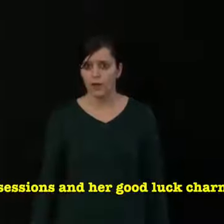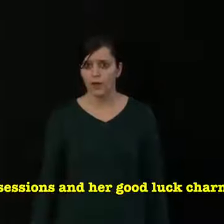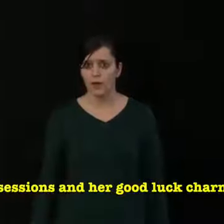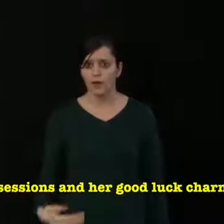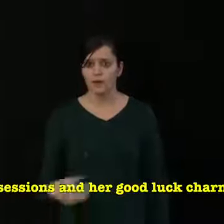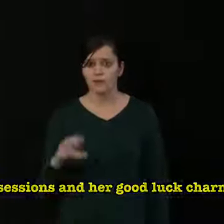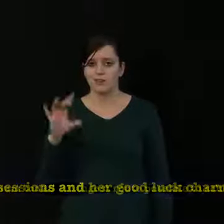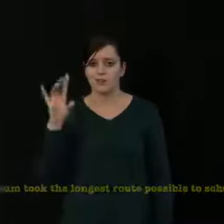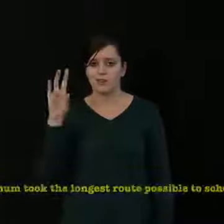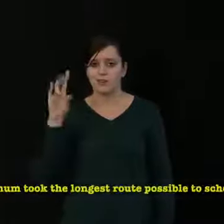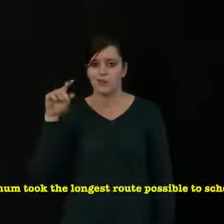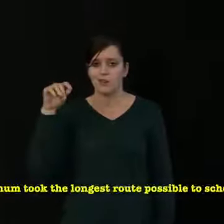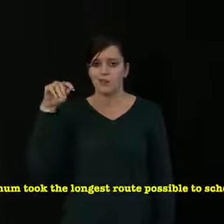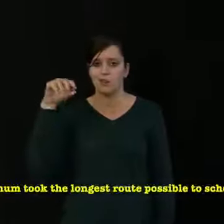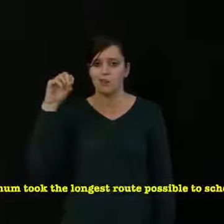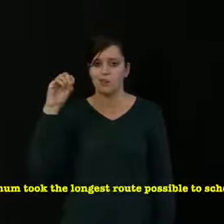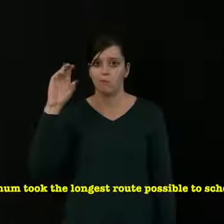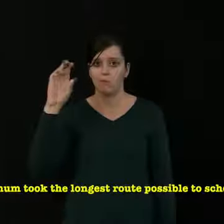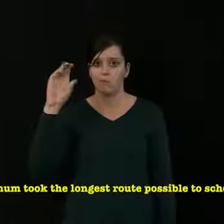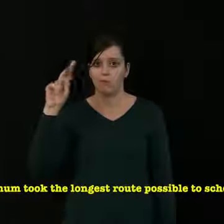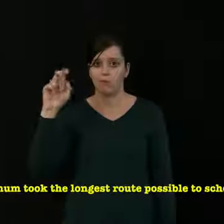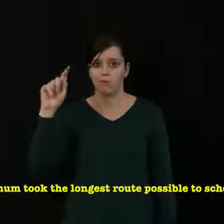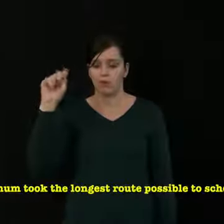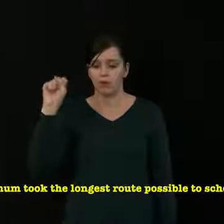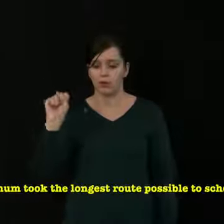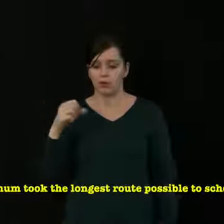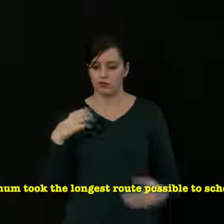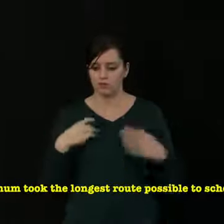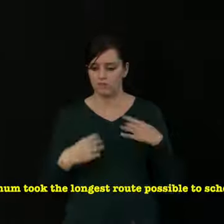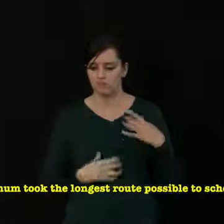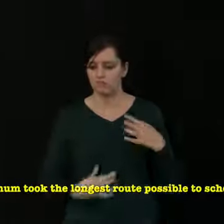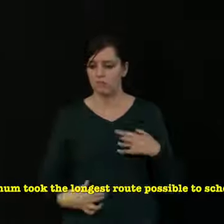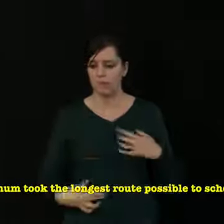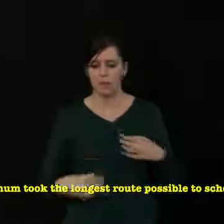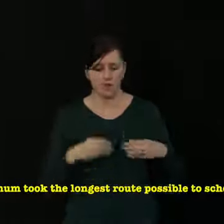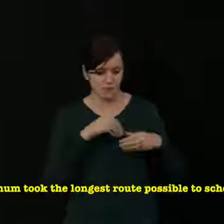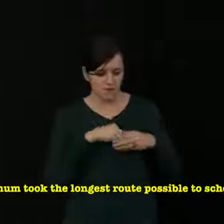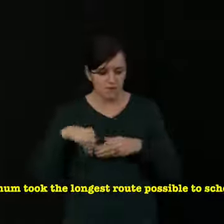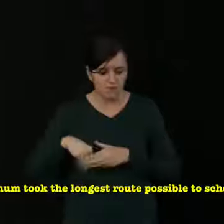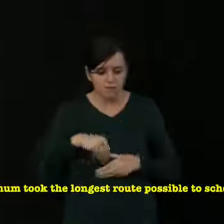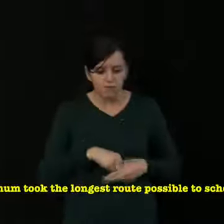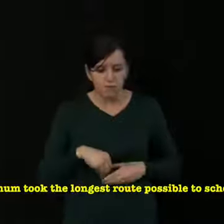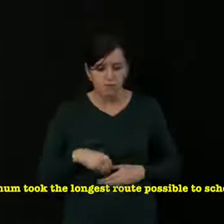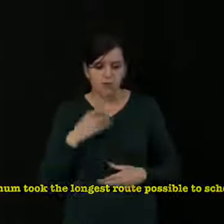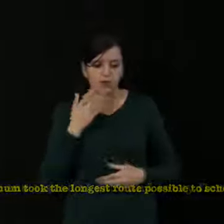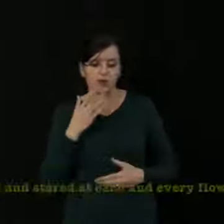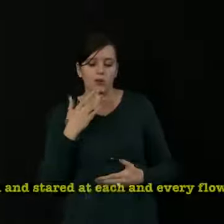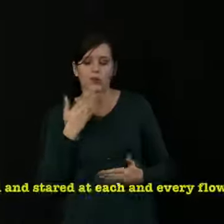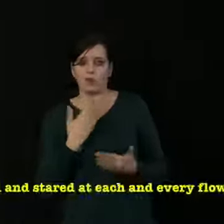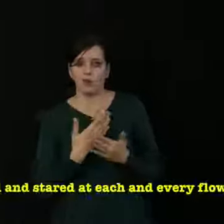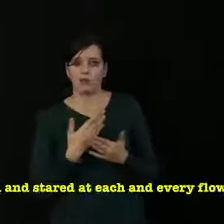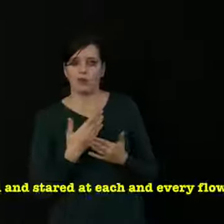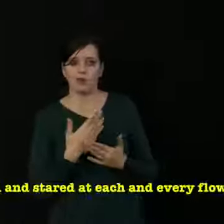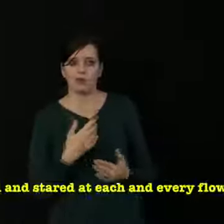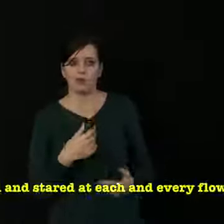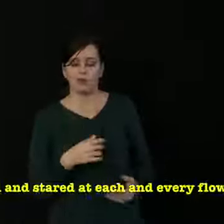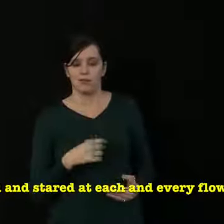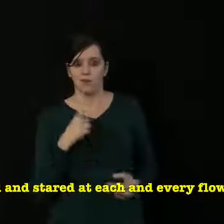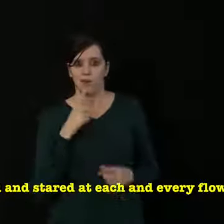luck charms. Chrysanthemum took the longest route possible to school. She stopped and